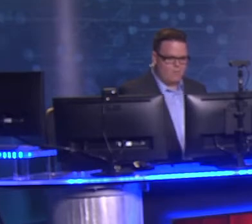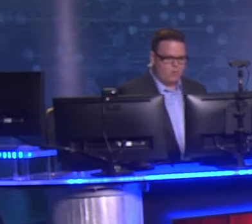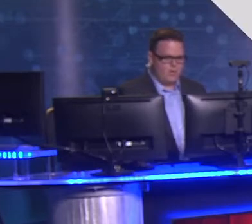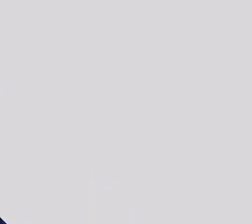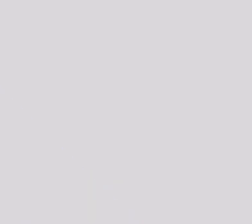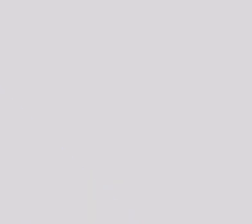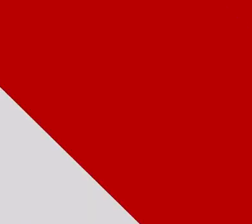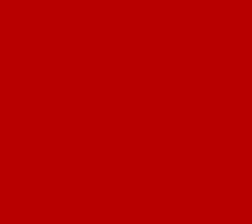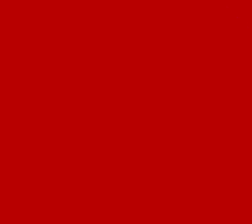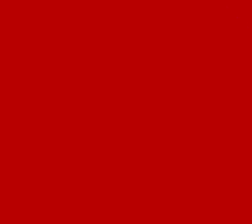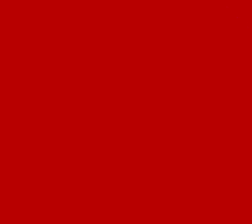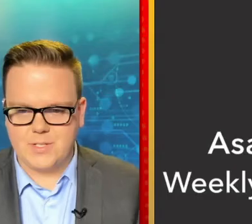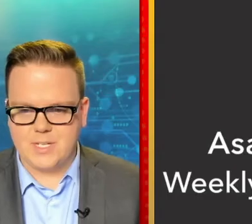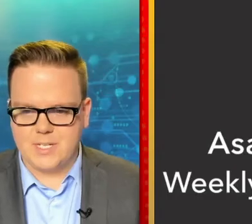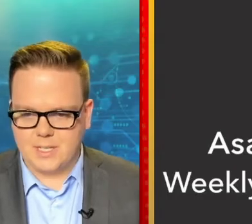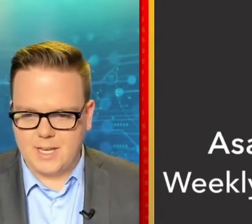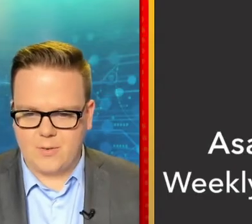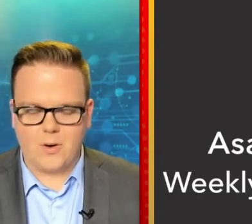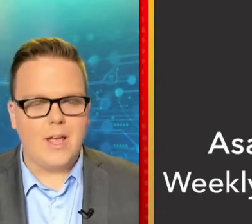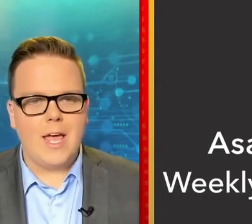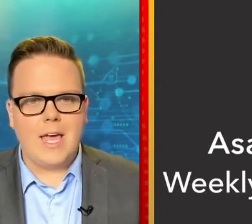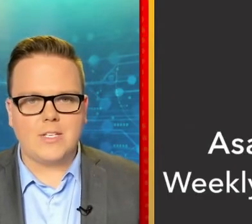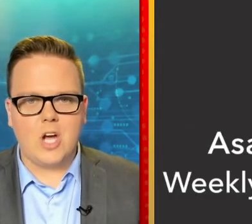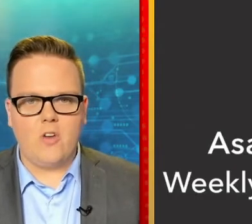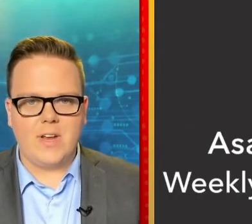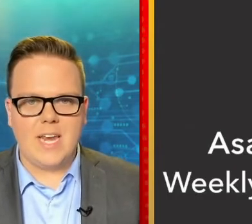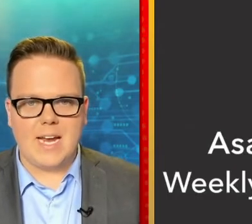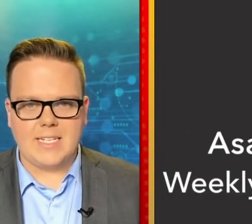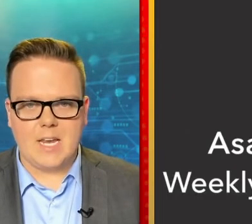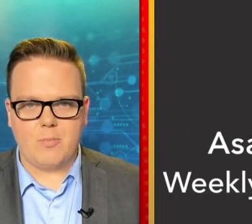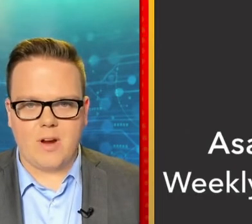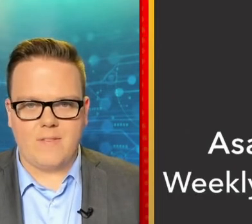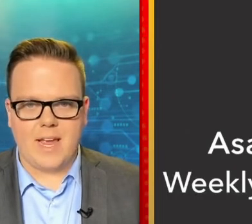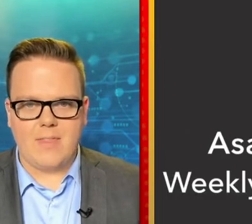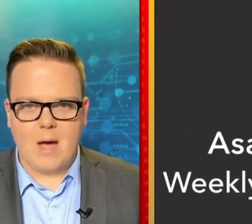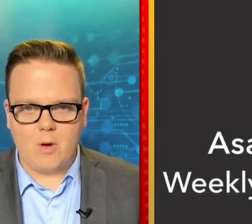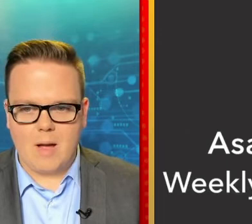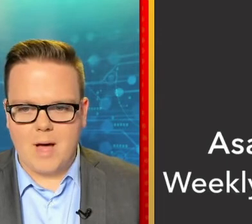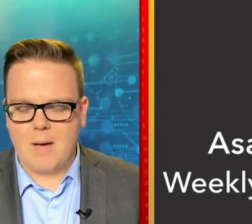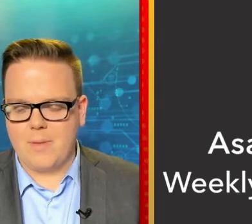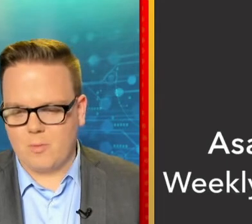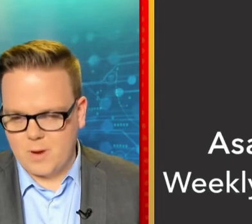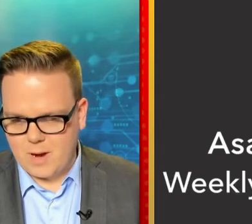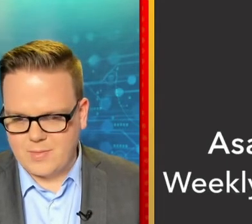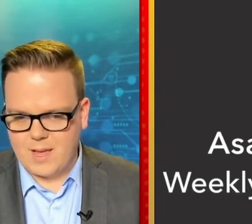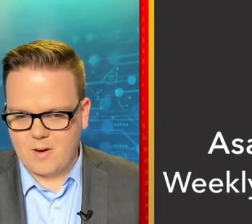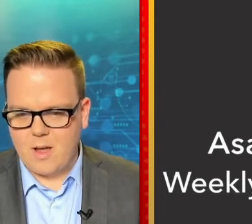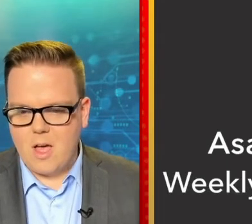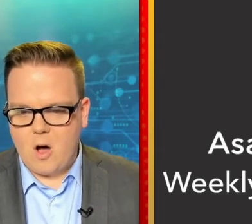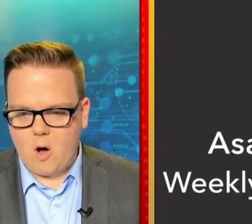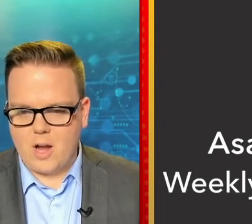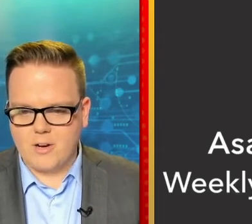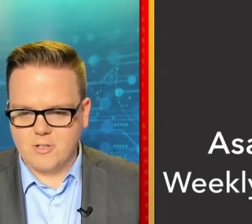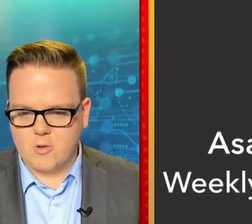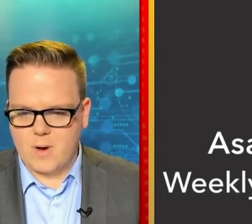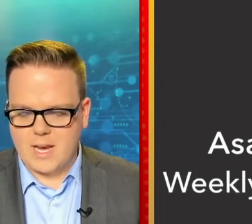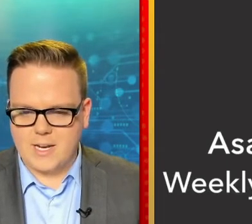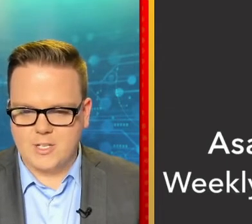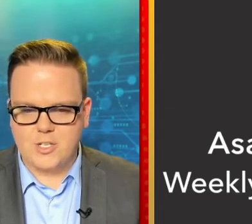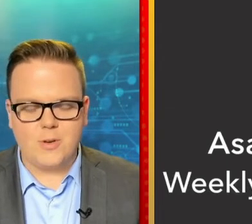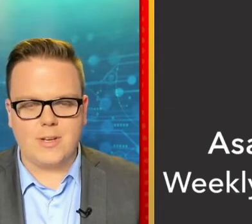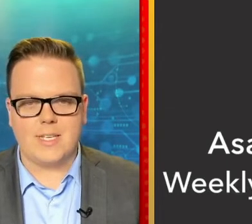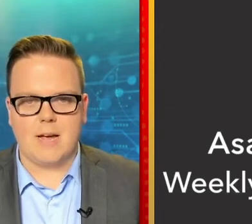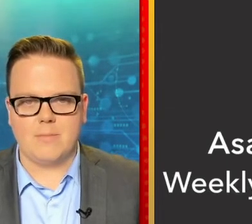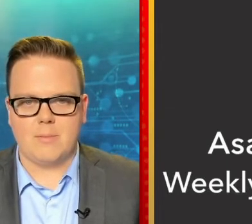wait for Governor Asa Hutchinson to deliver his COVID-19 briefing, and that will come up. It'll be right there on your screen,